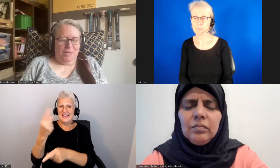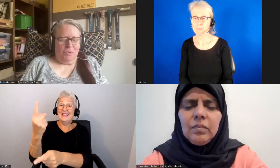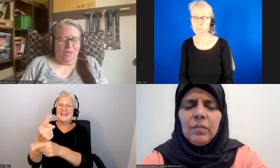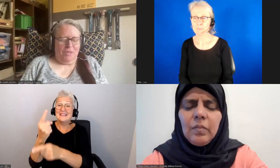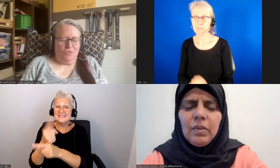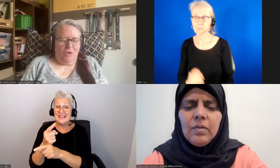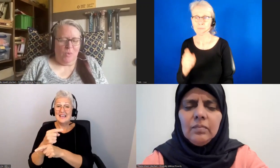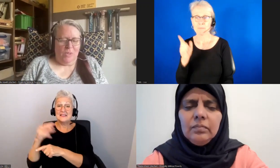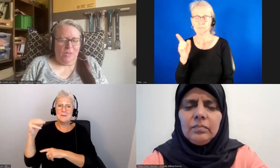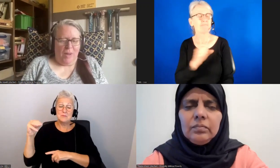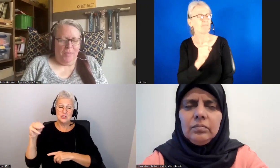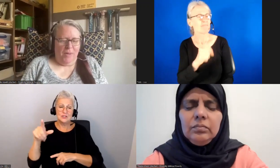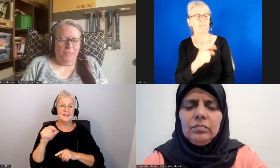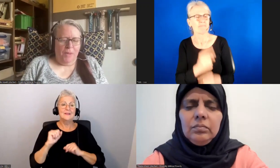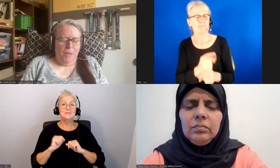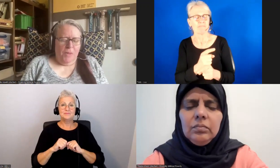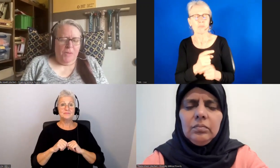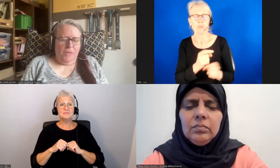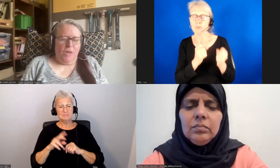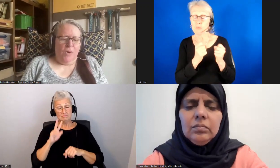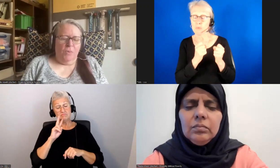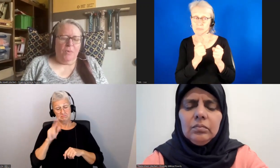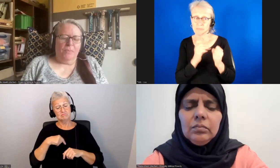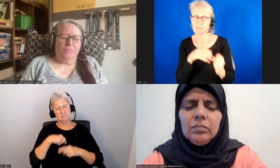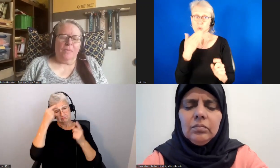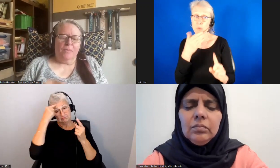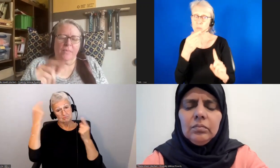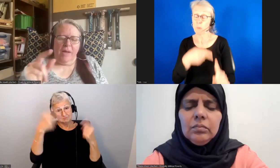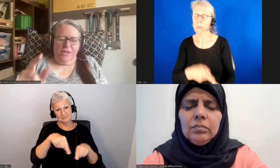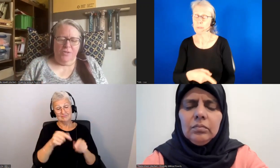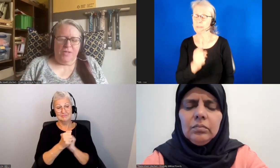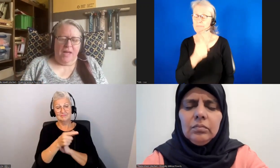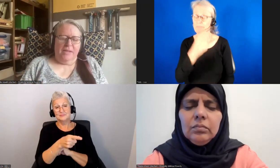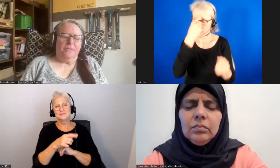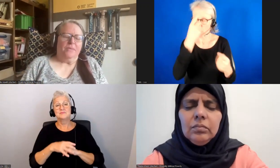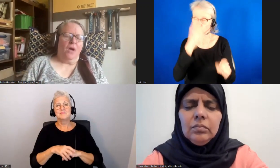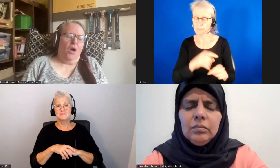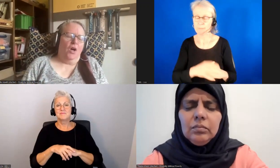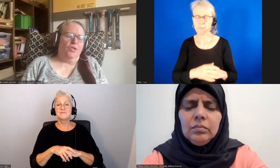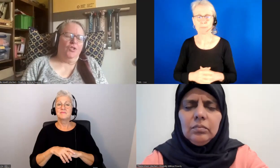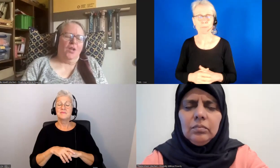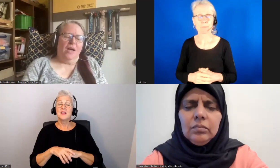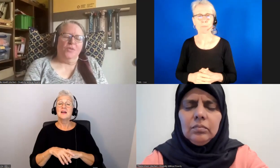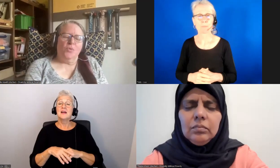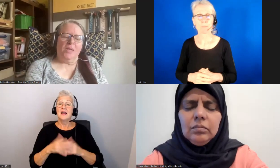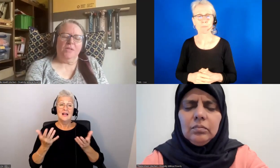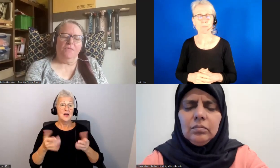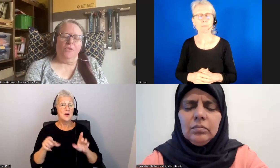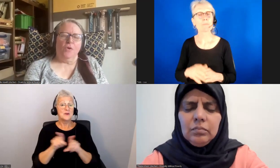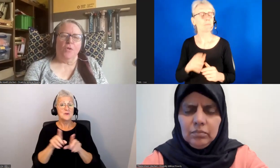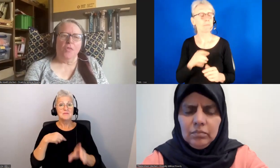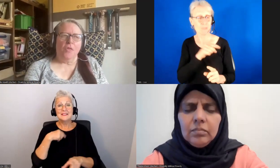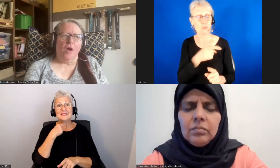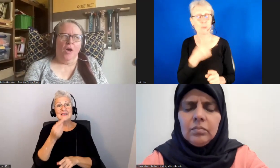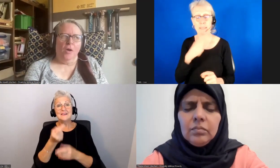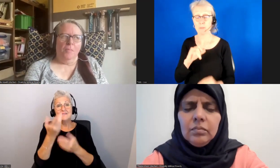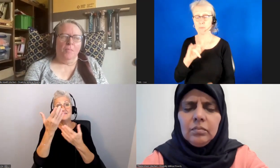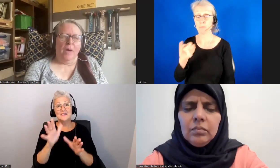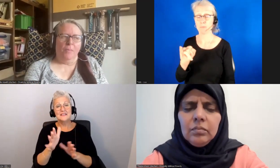I really agree. Strong words, Rabia. So, as you said, on July the